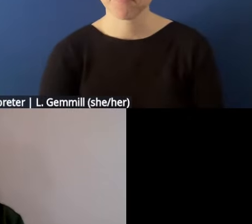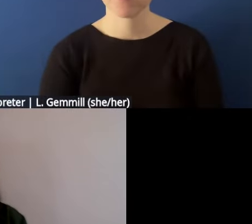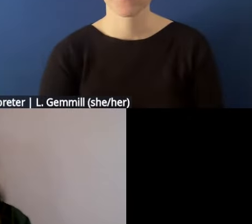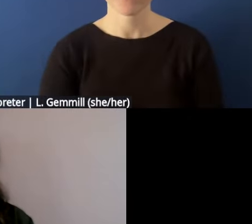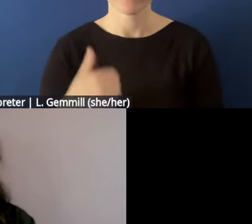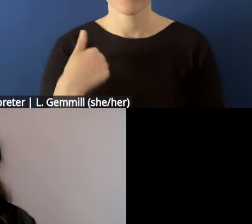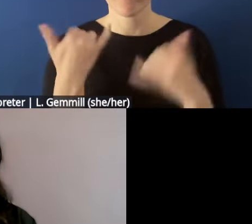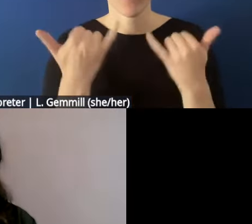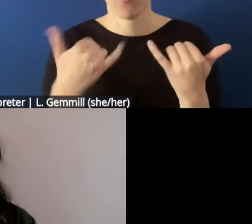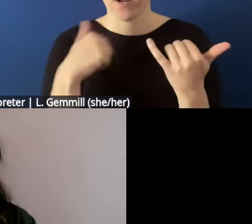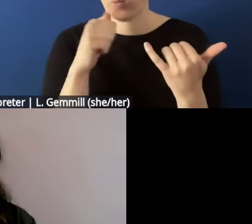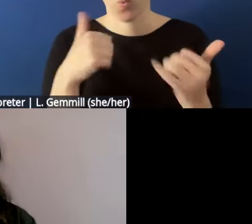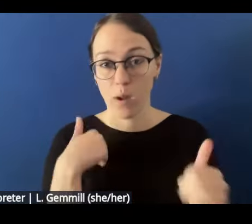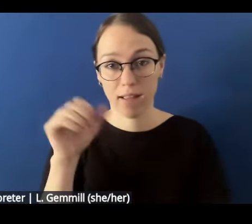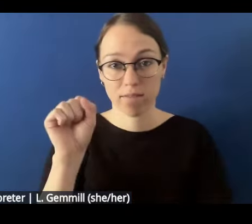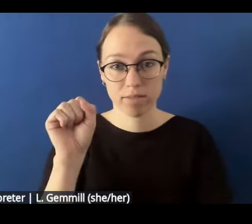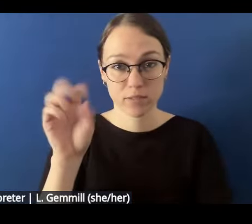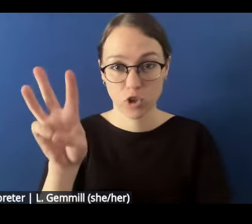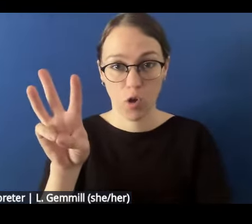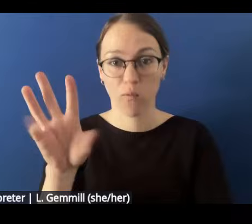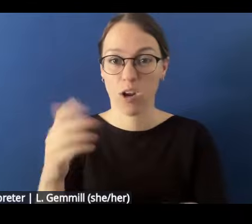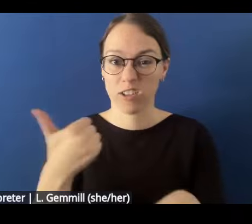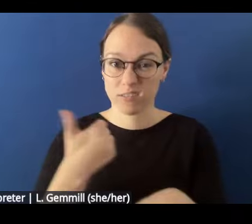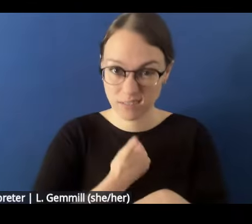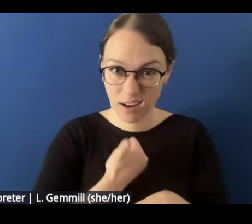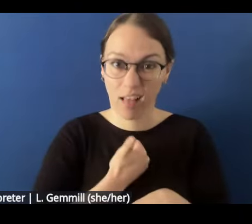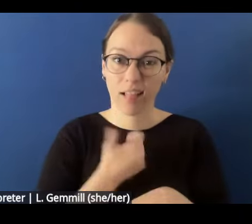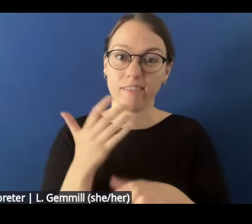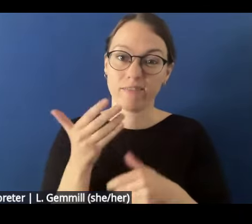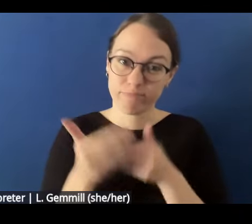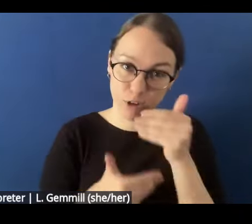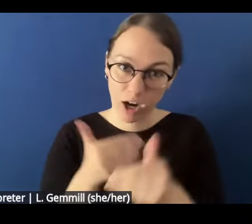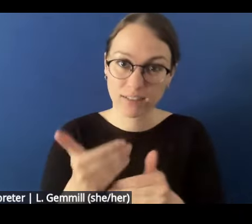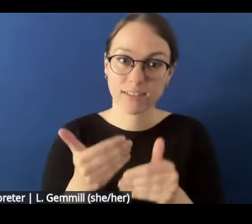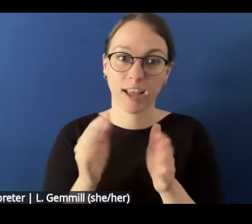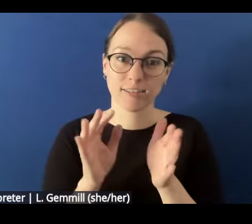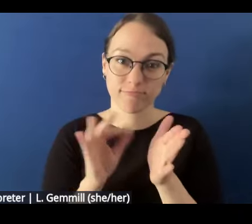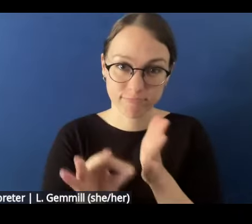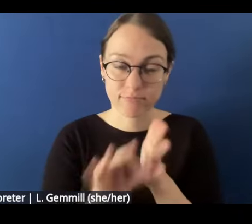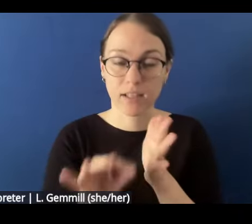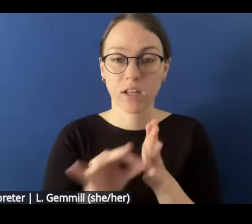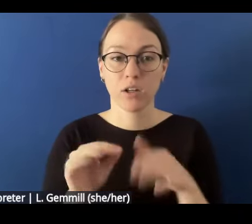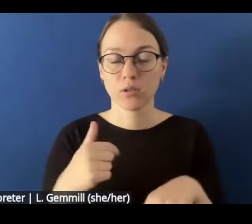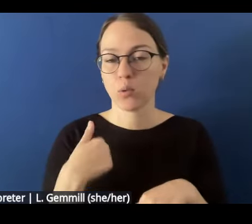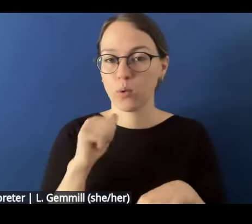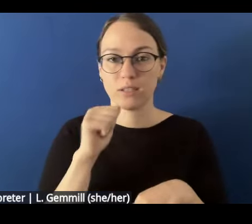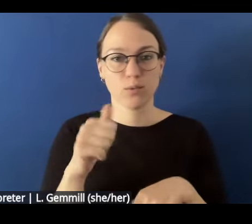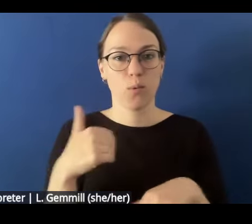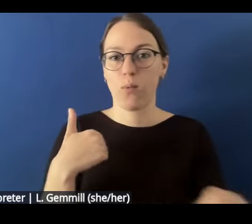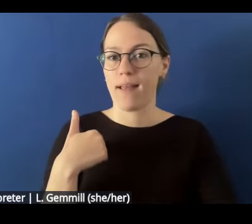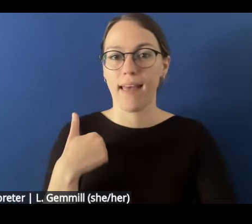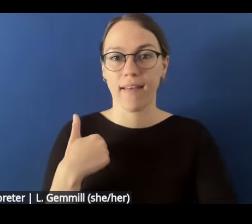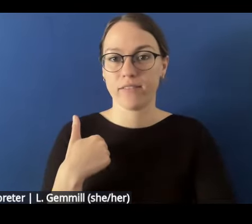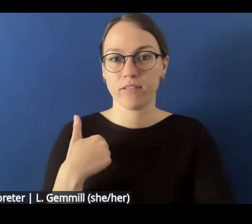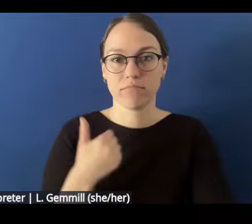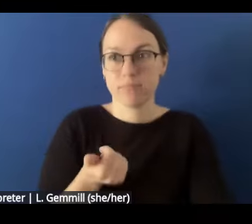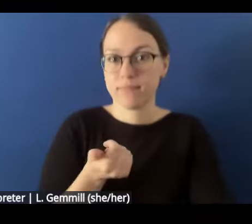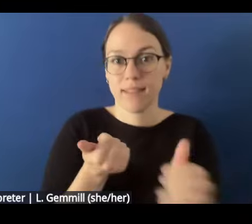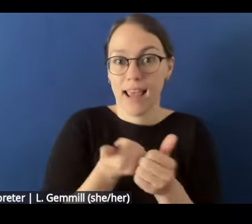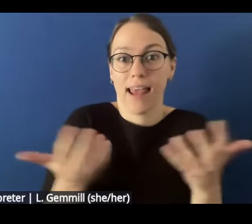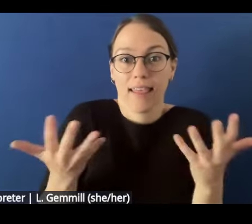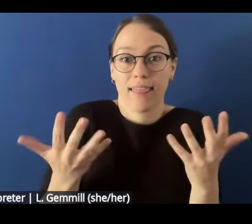was getting to that it's part. it's all a manual process. So we don't have anything other than Adobe,